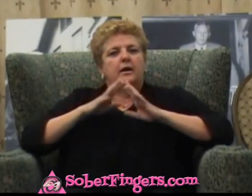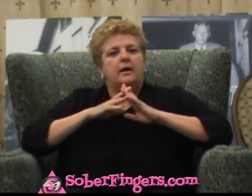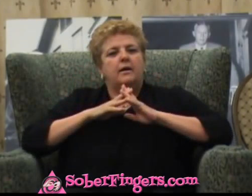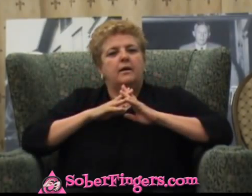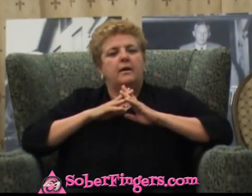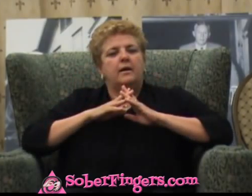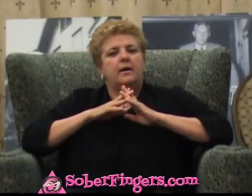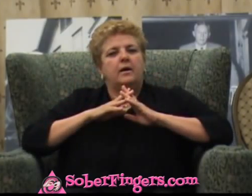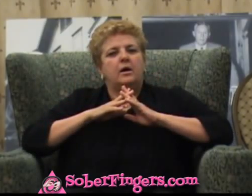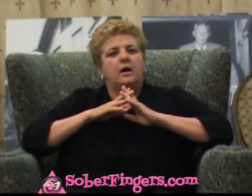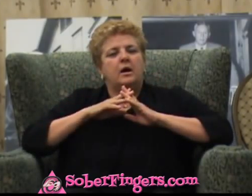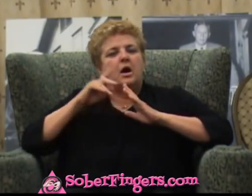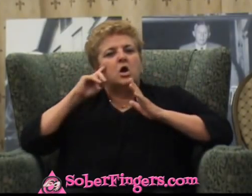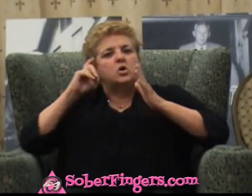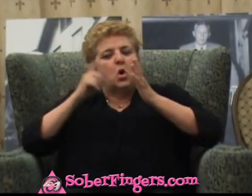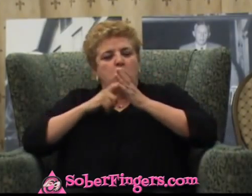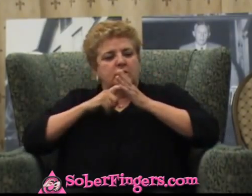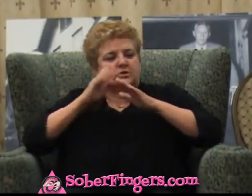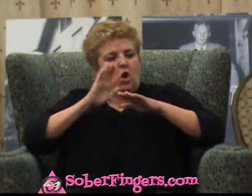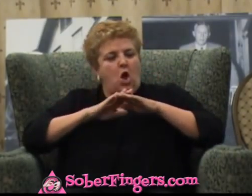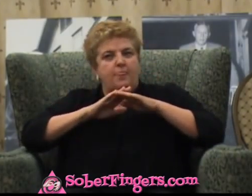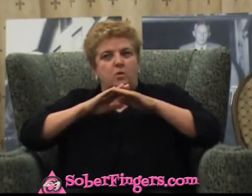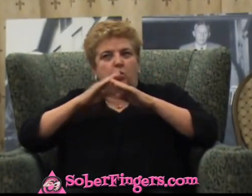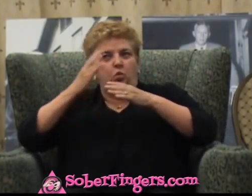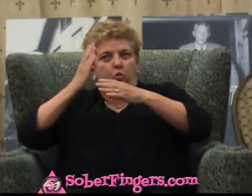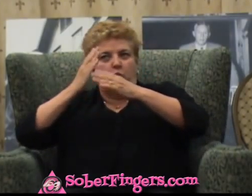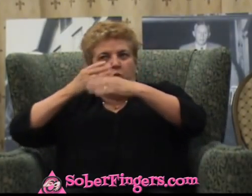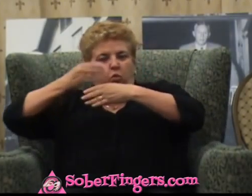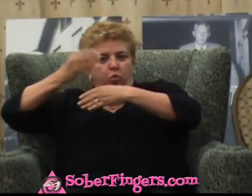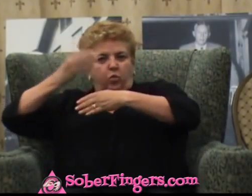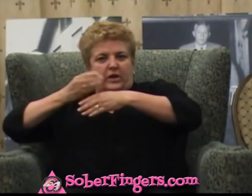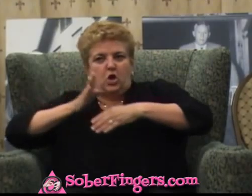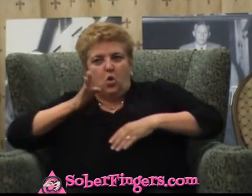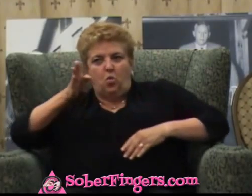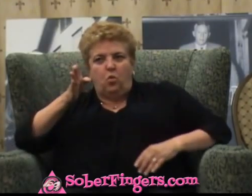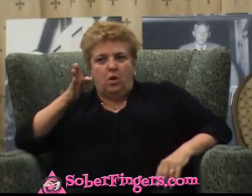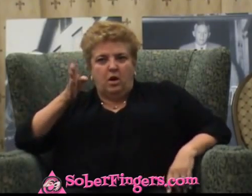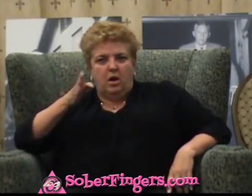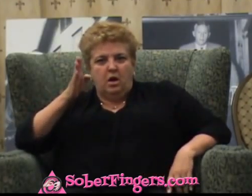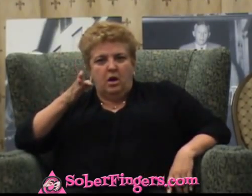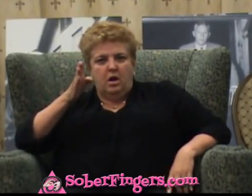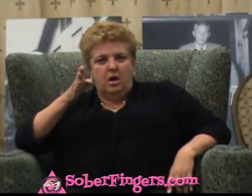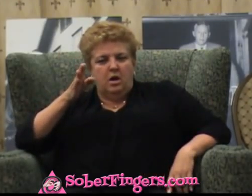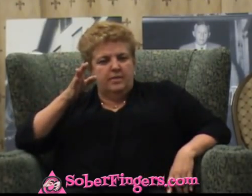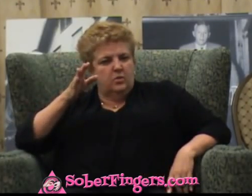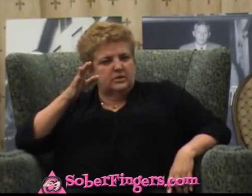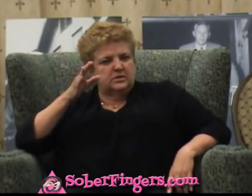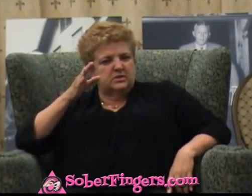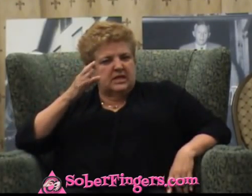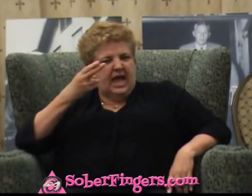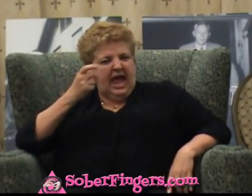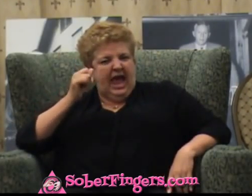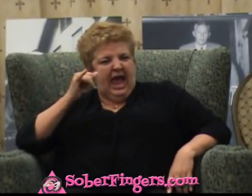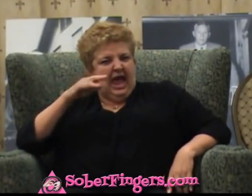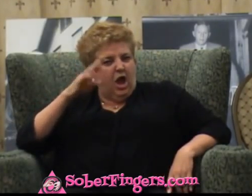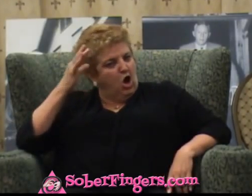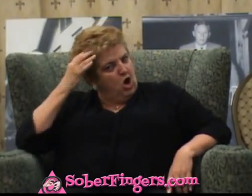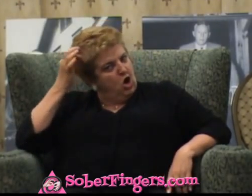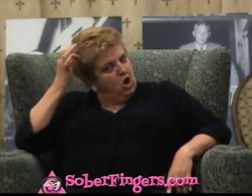upper passenger side corner of the windshield, there was a tuft of hair and a piece of a human forehead.